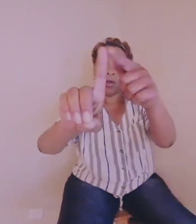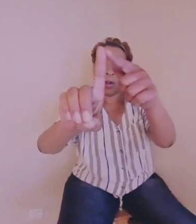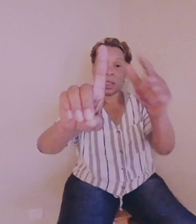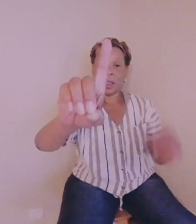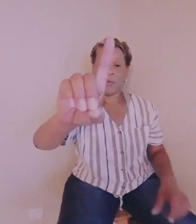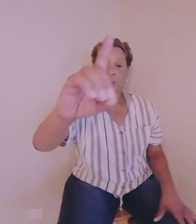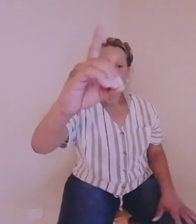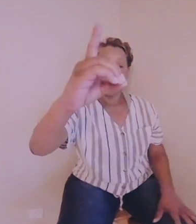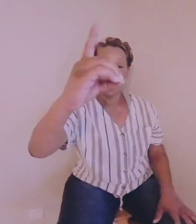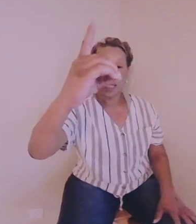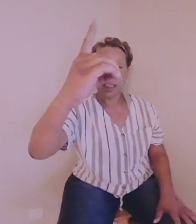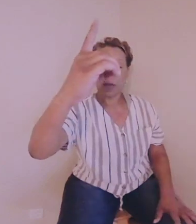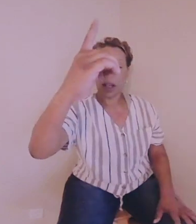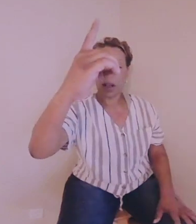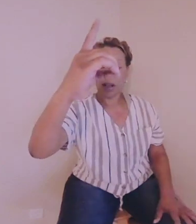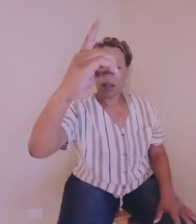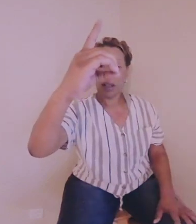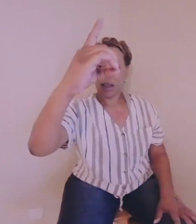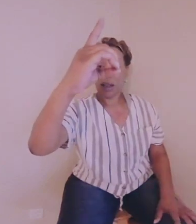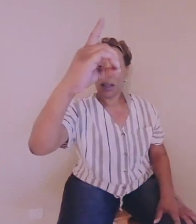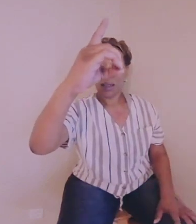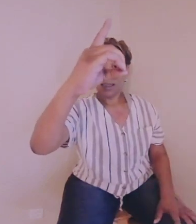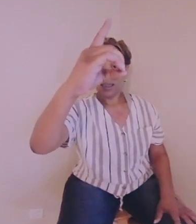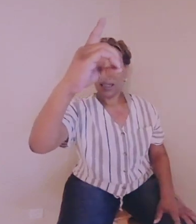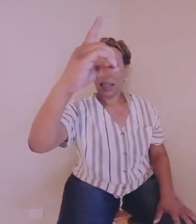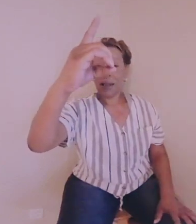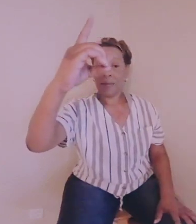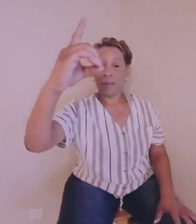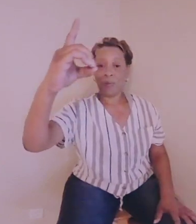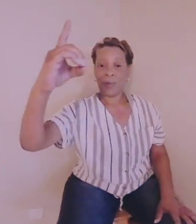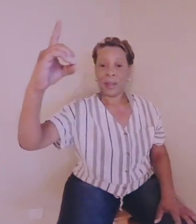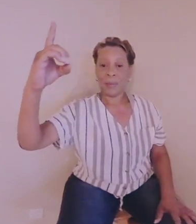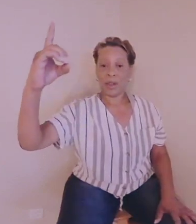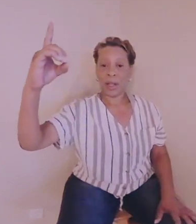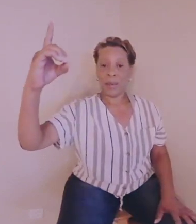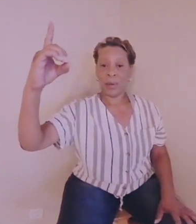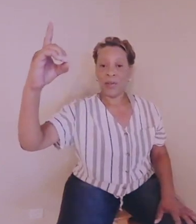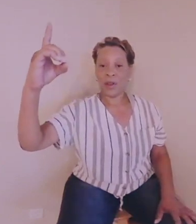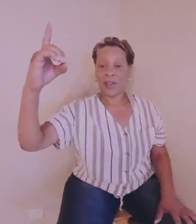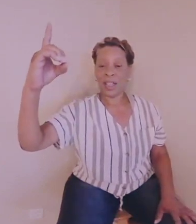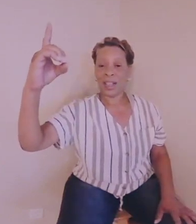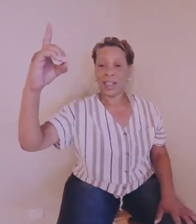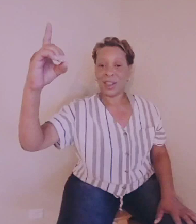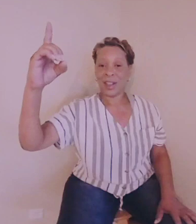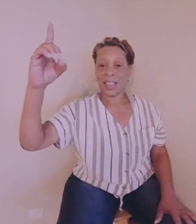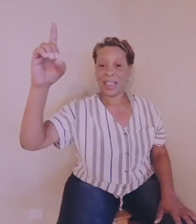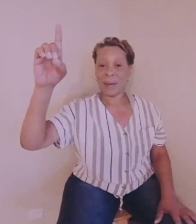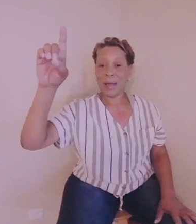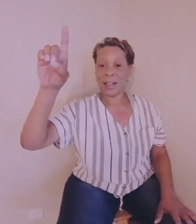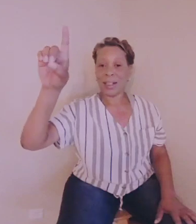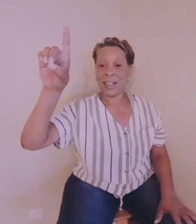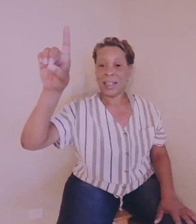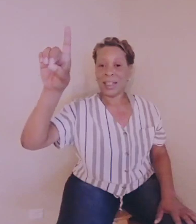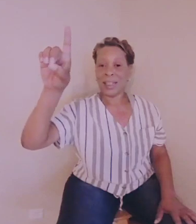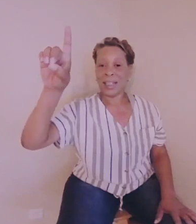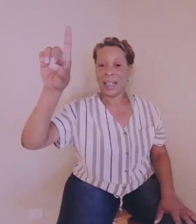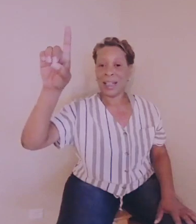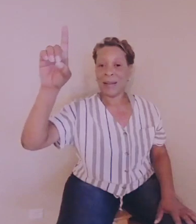over except for your index finger, D. I'm trying to move it over here so y'all can see better, D.